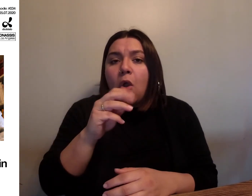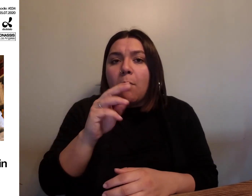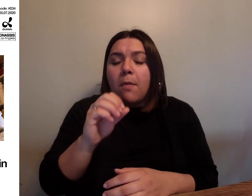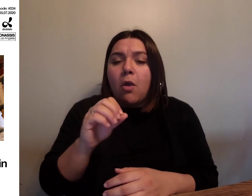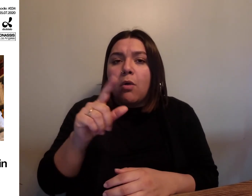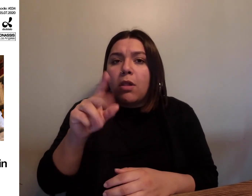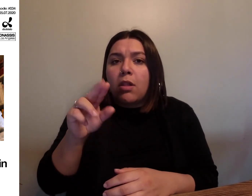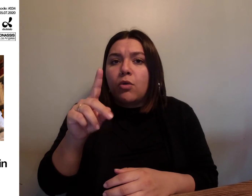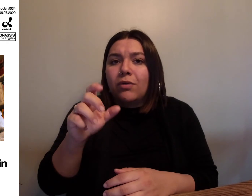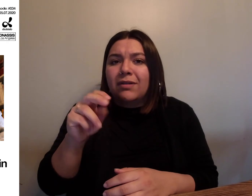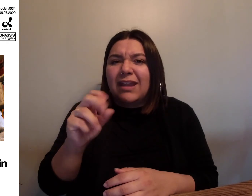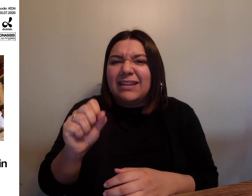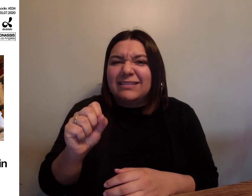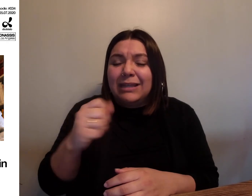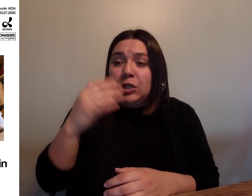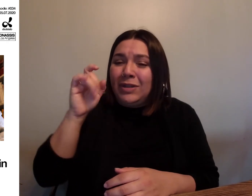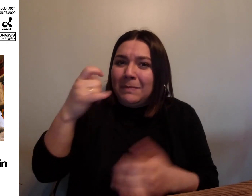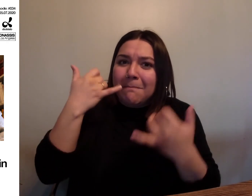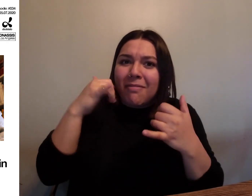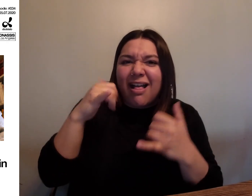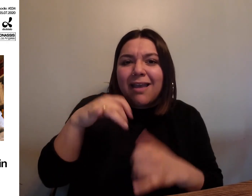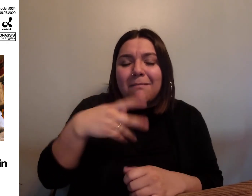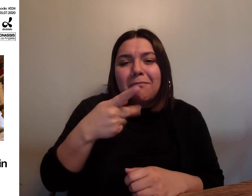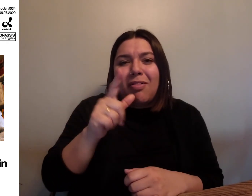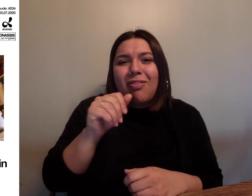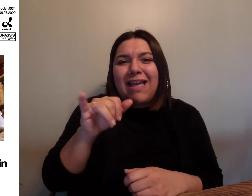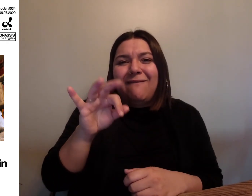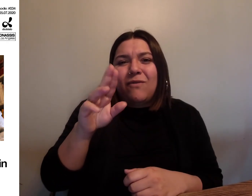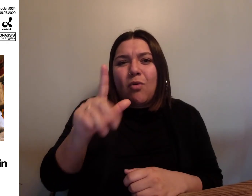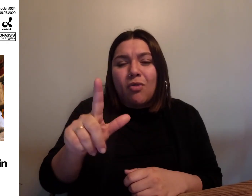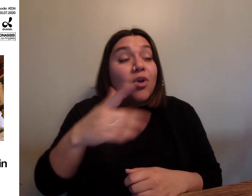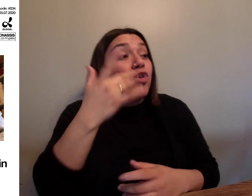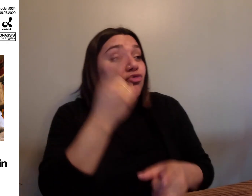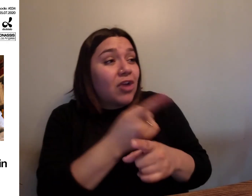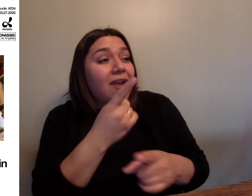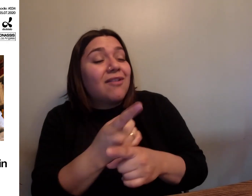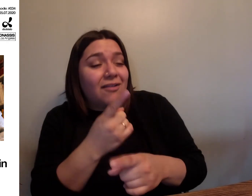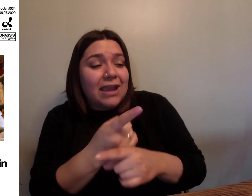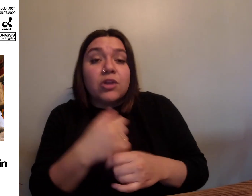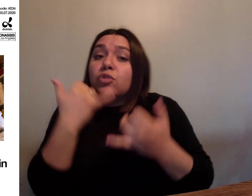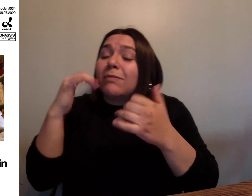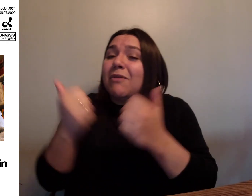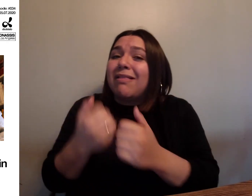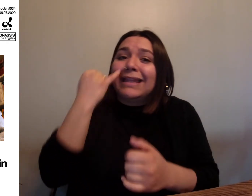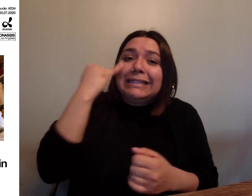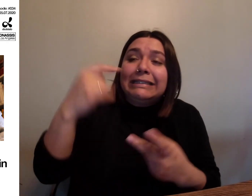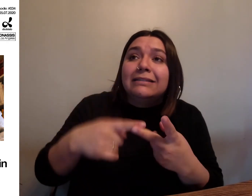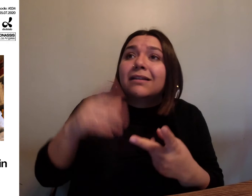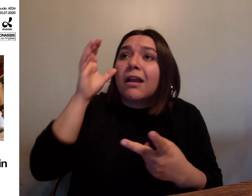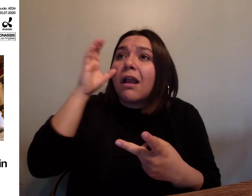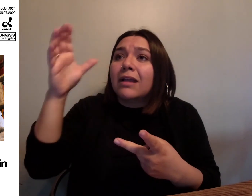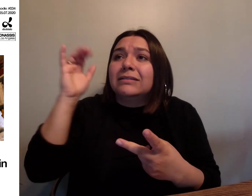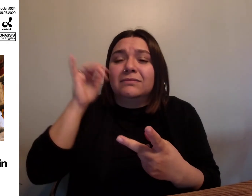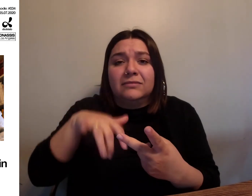ludens, playful. Playful, yes. To be able to play with ideas, to play with concepts,